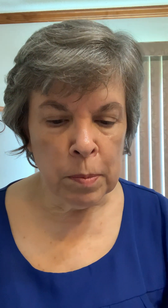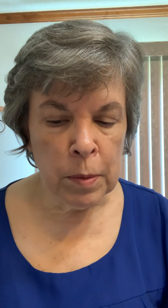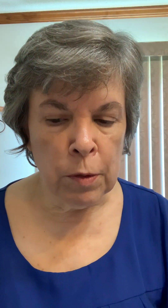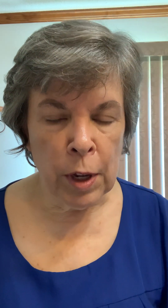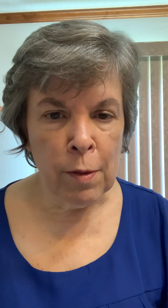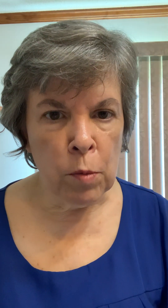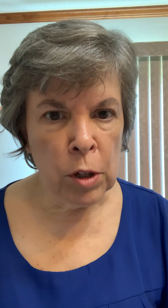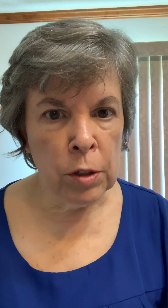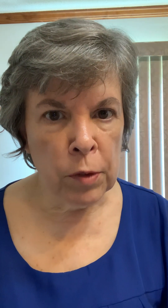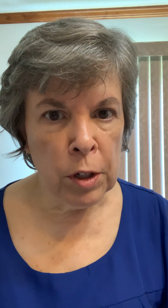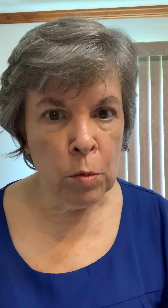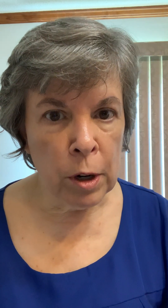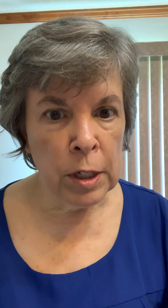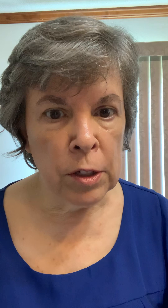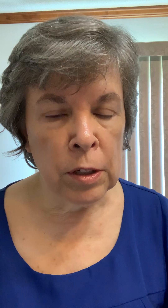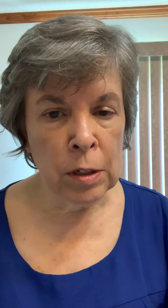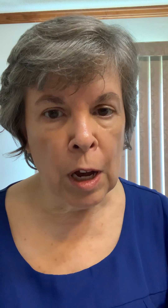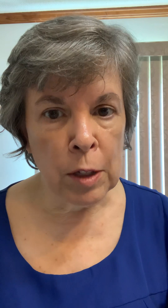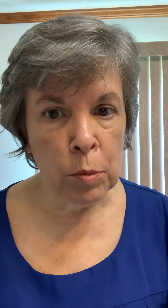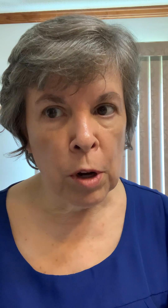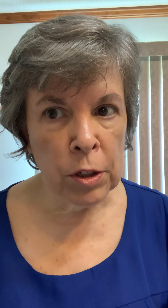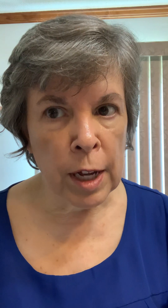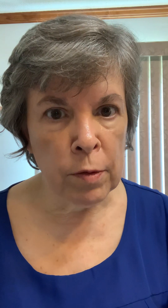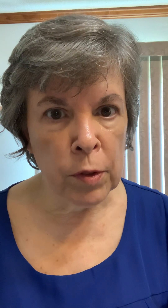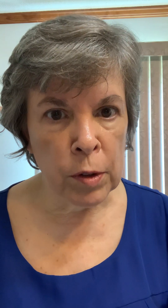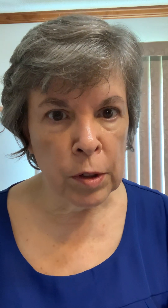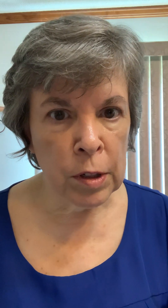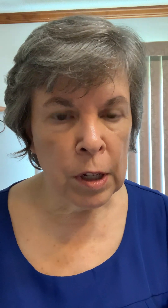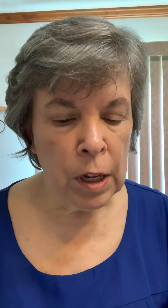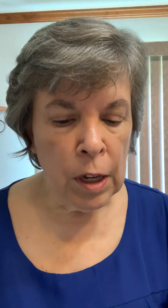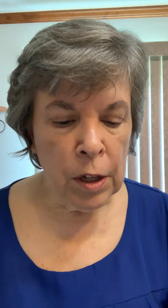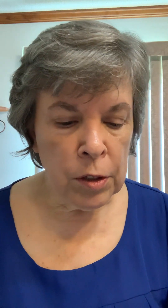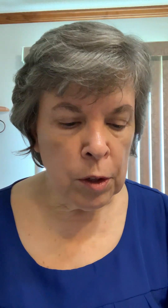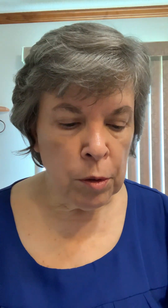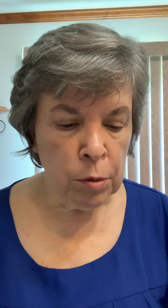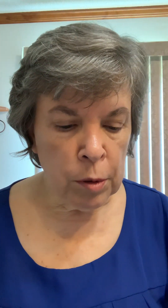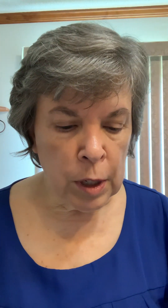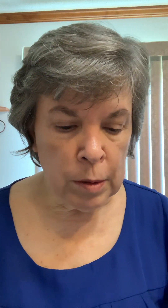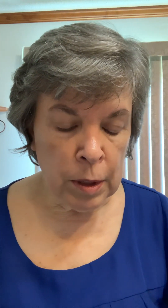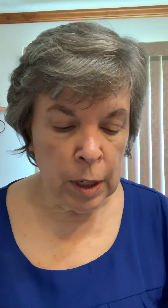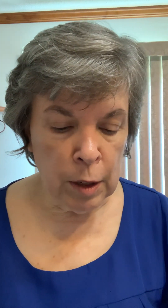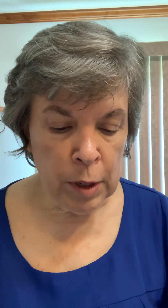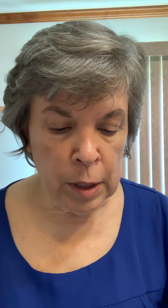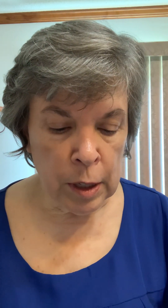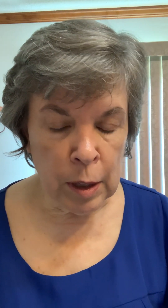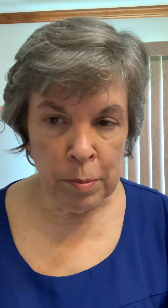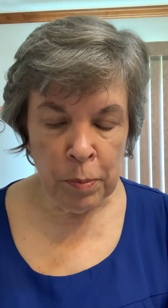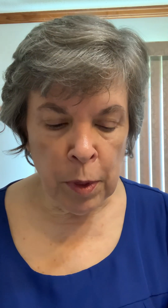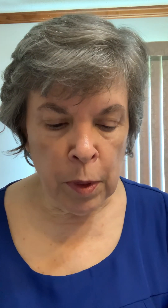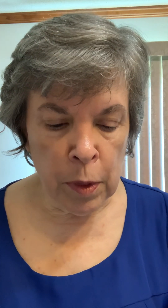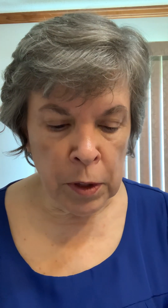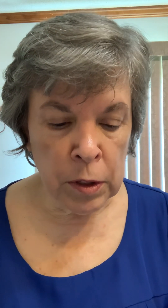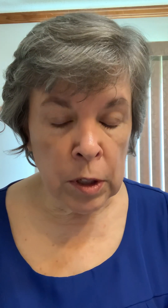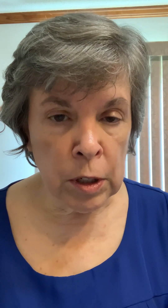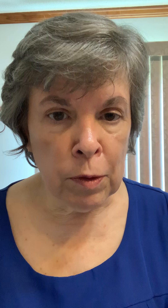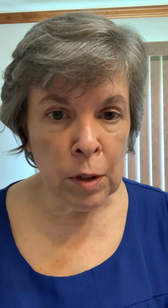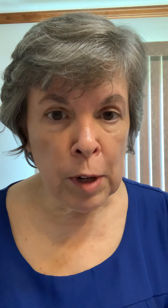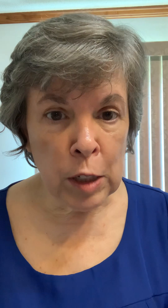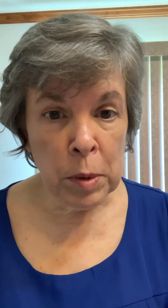if you haven't watched the video where I teach the signs, watch that first. So anyway, this is a different arrangement than what